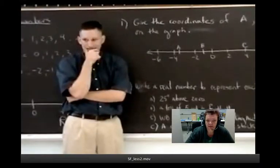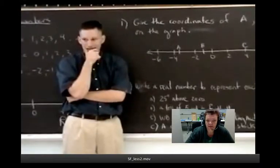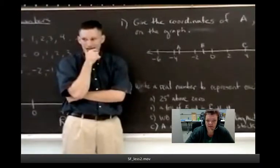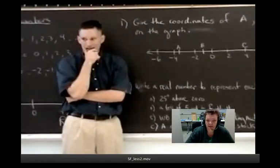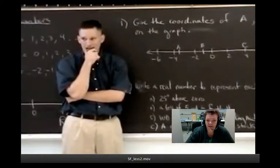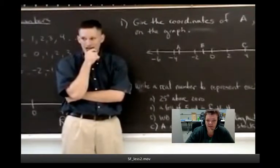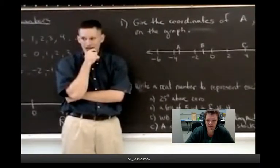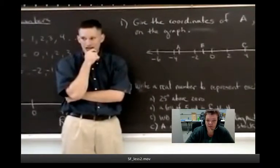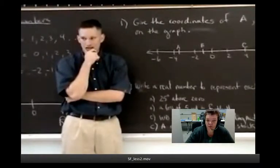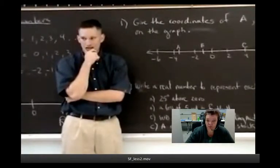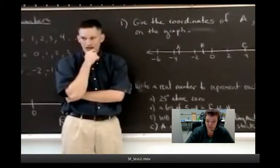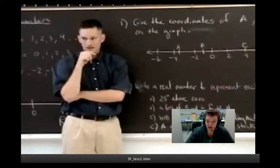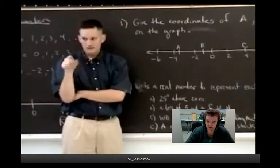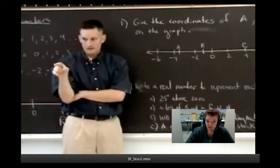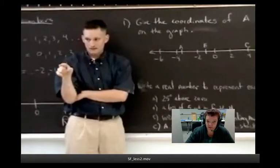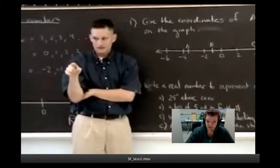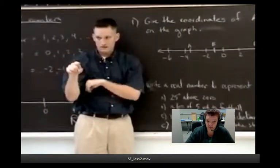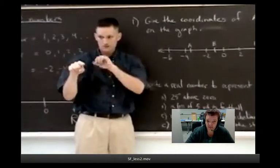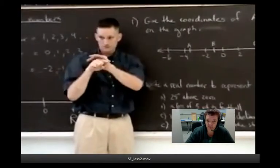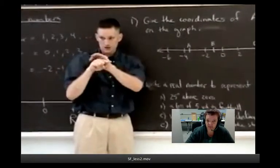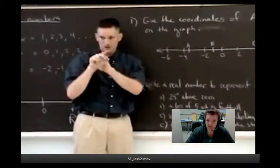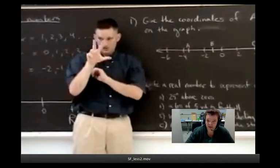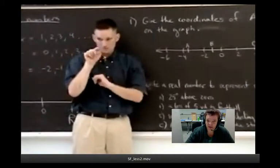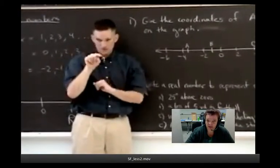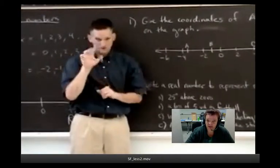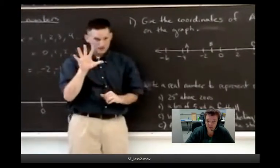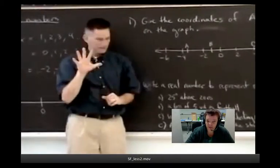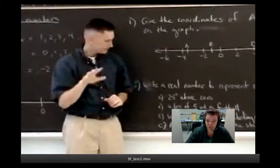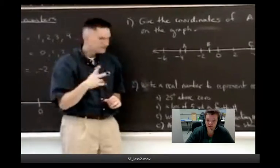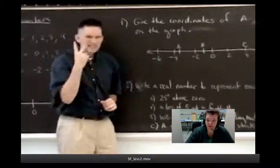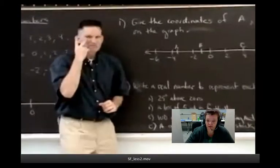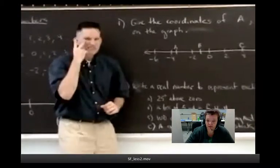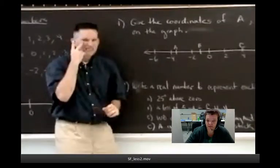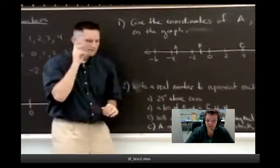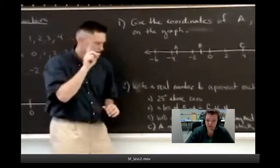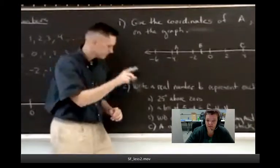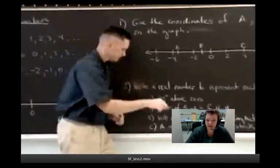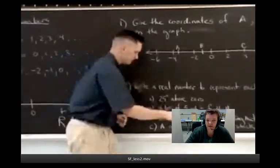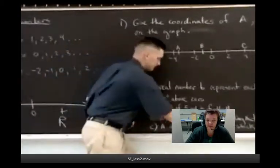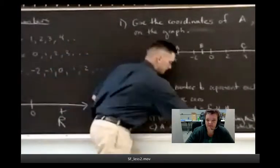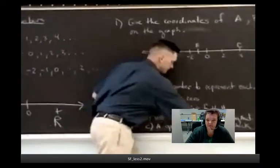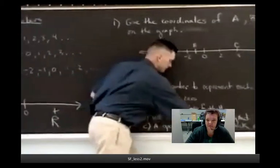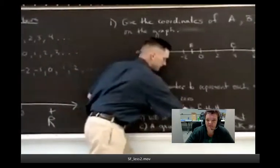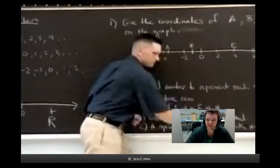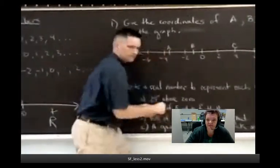What do you think? 3.5? Negative 3.5? Let's see if you're right.